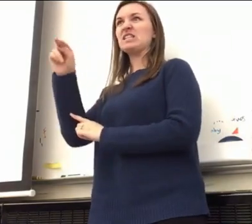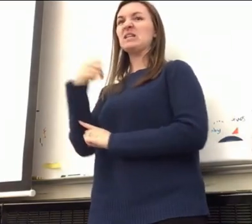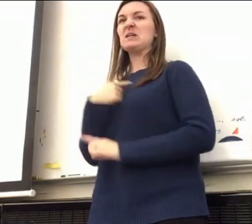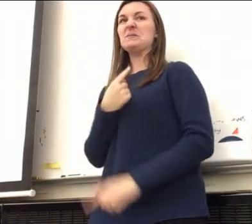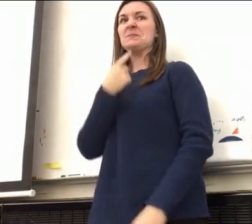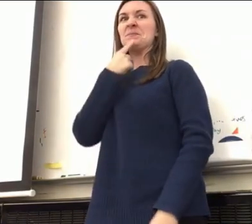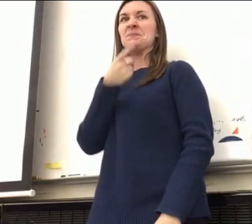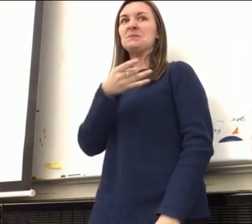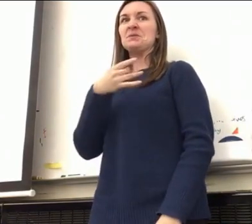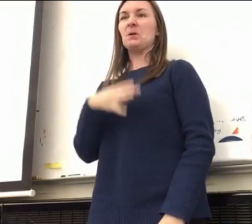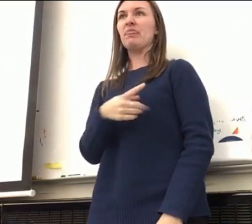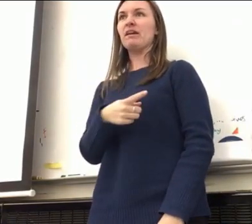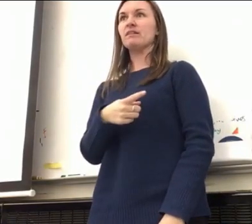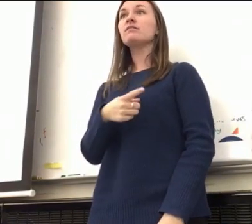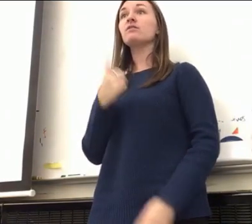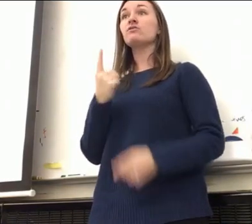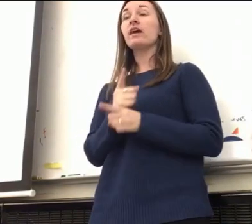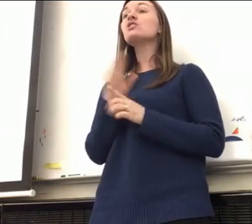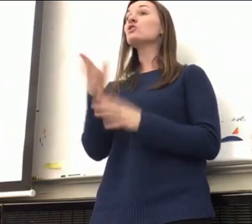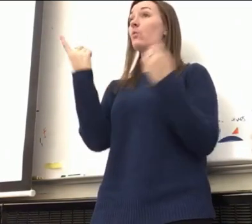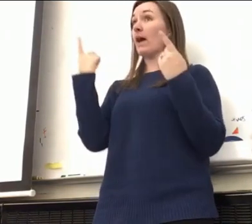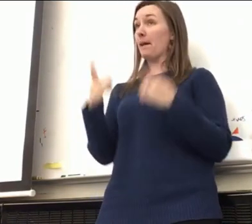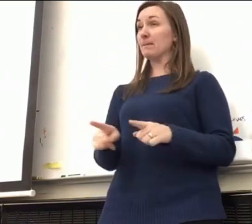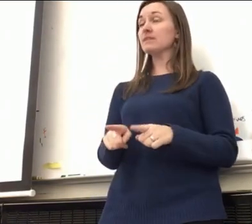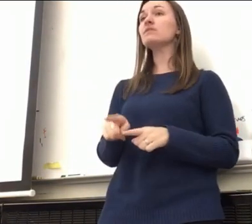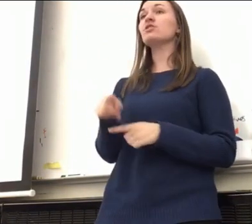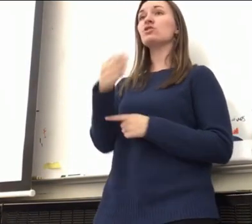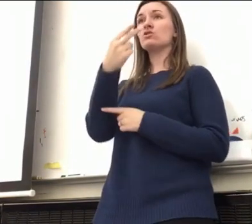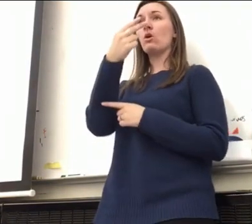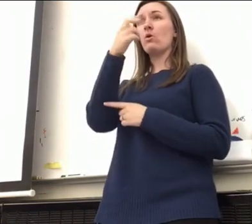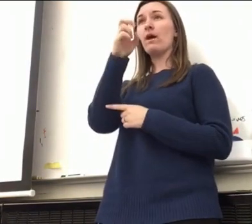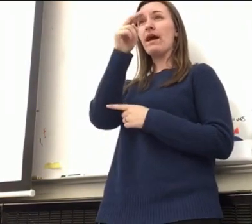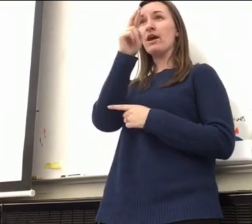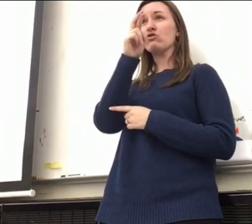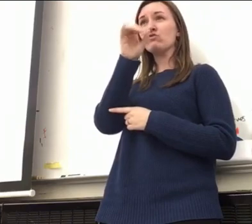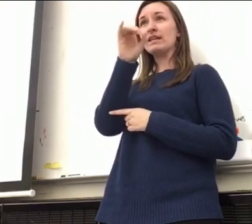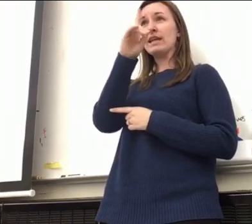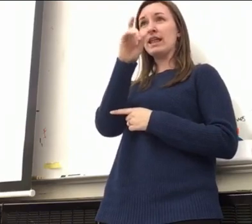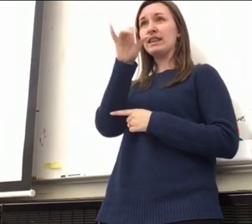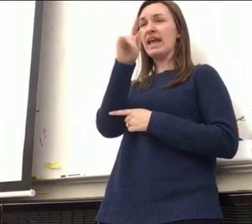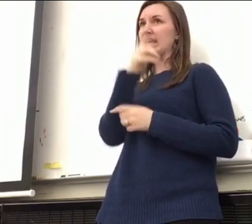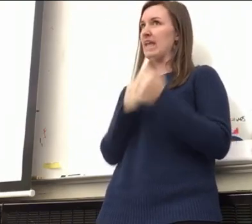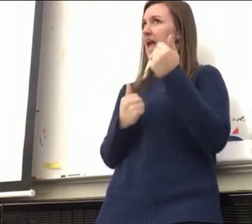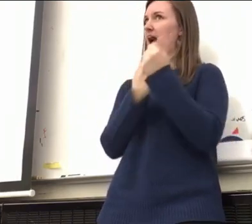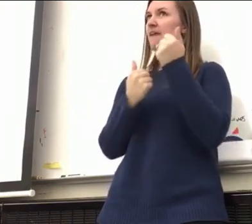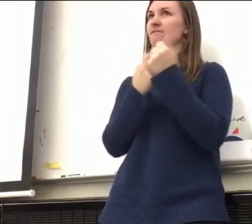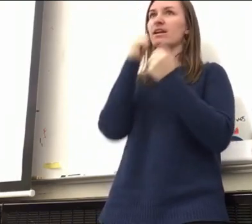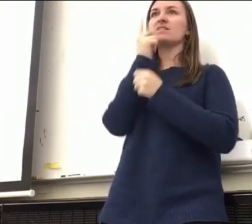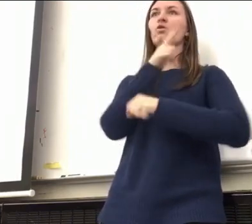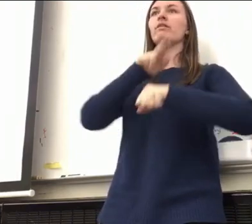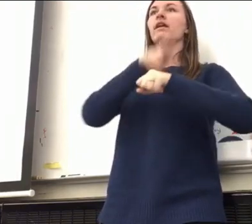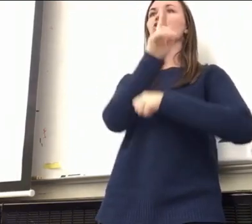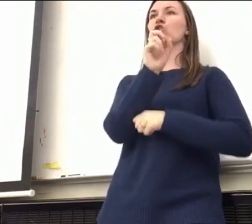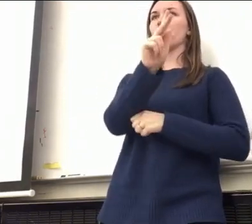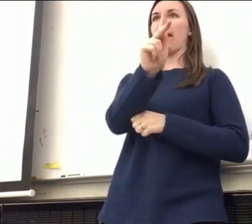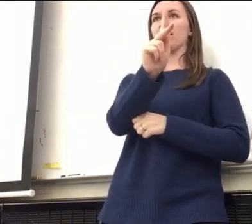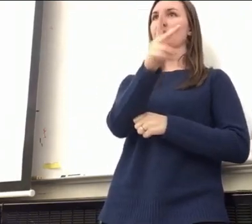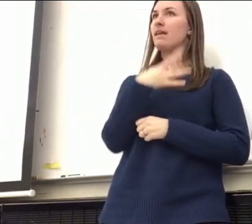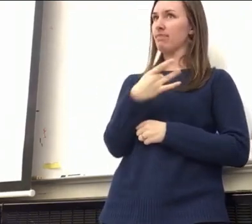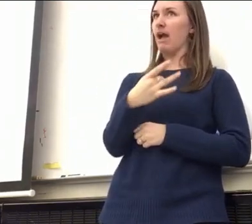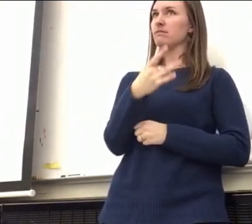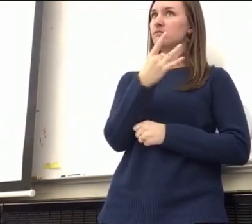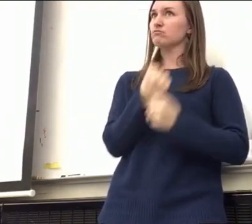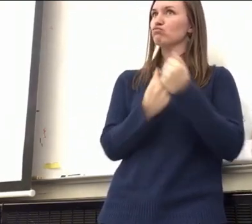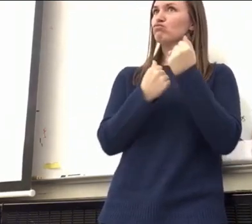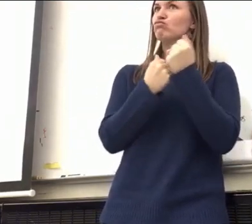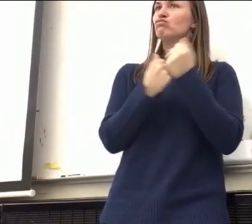rival. Now, what's going to happen is that Henry Clay is going to advocate for this national bank. And what's going to happen